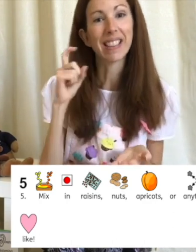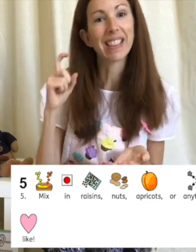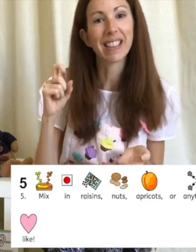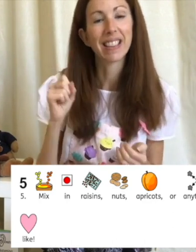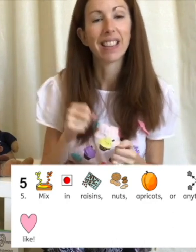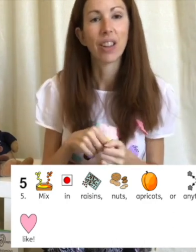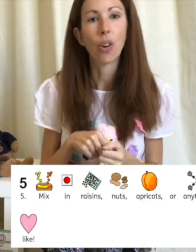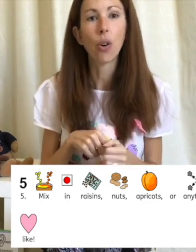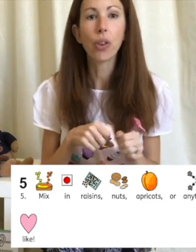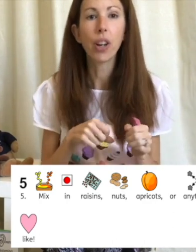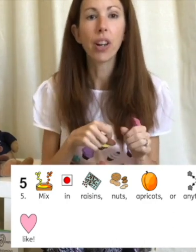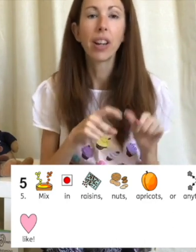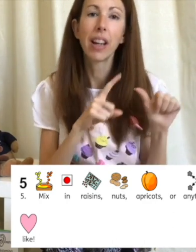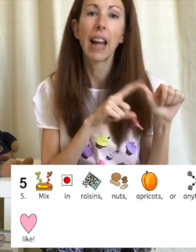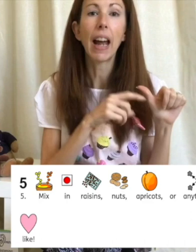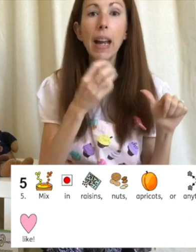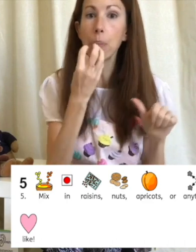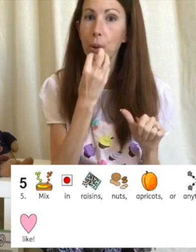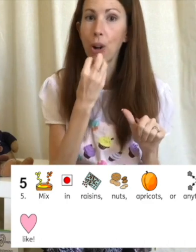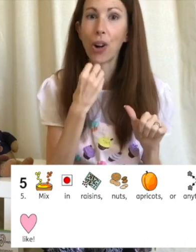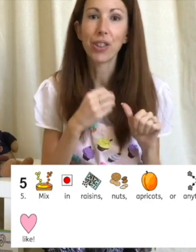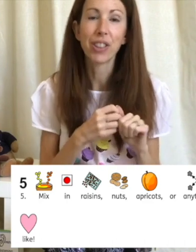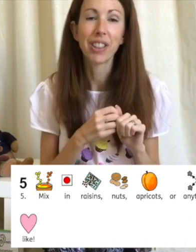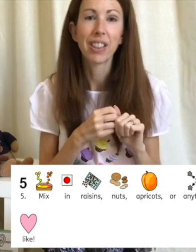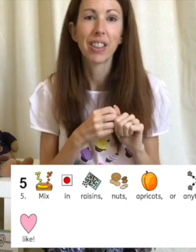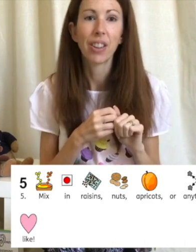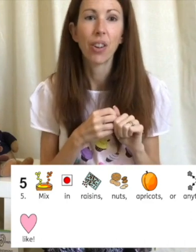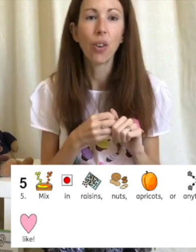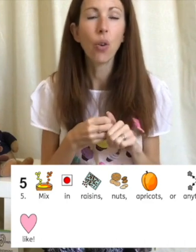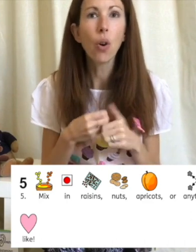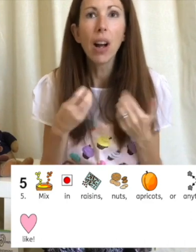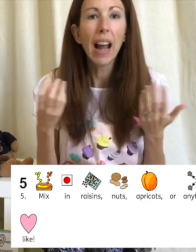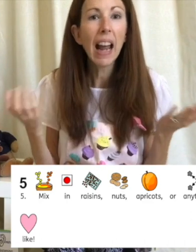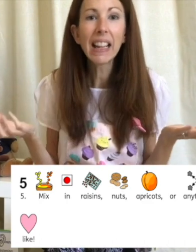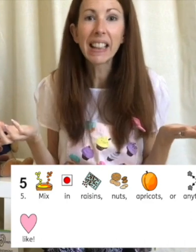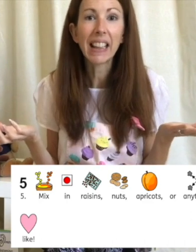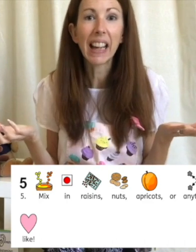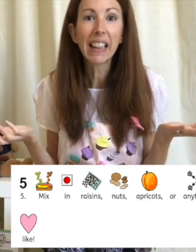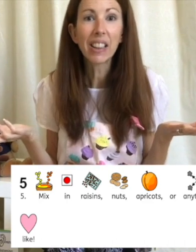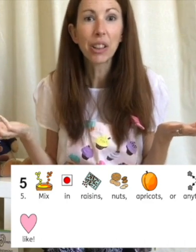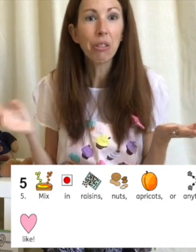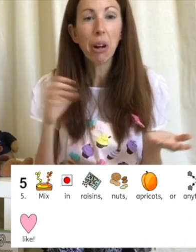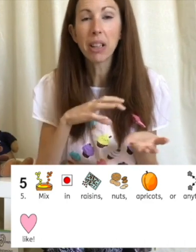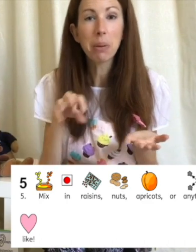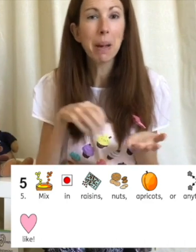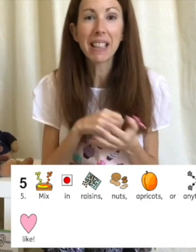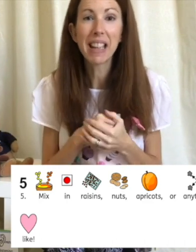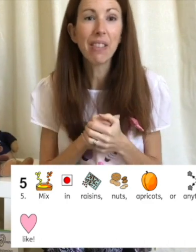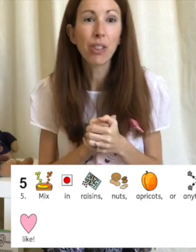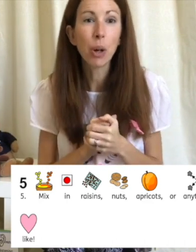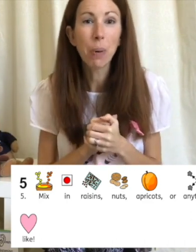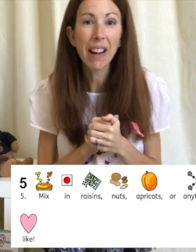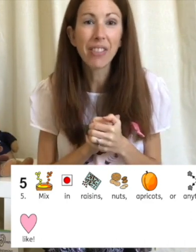raisins or the apricots or anything you like to mix in for your